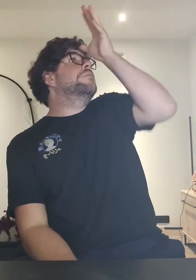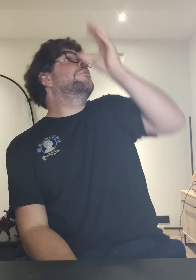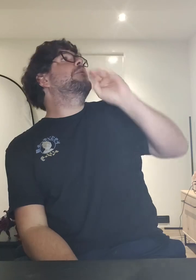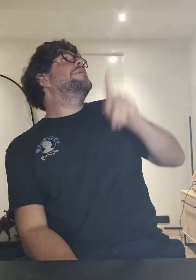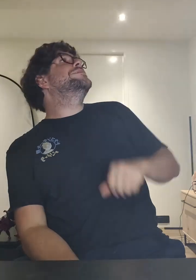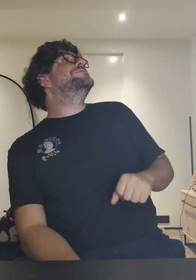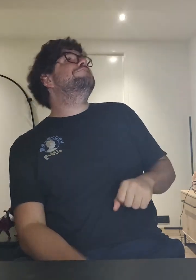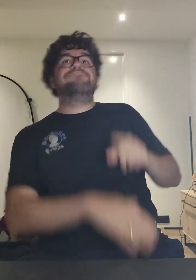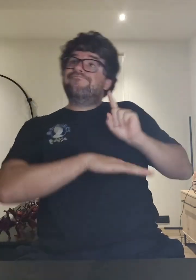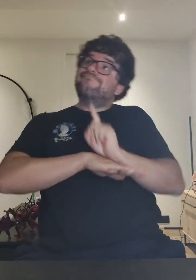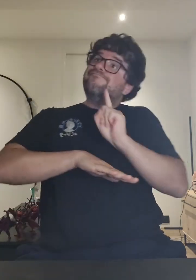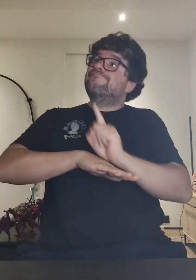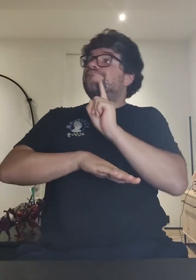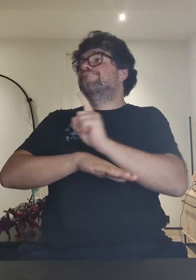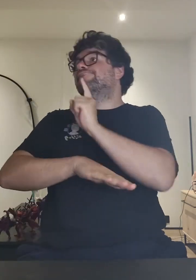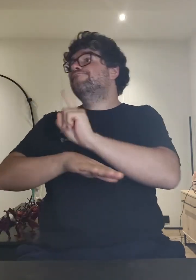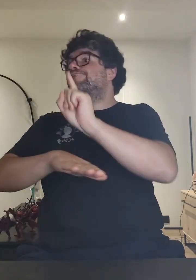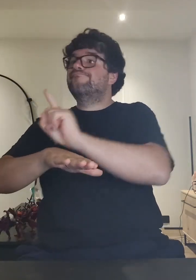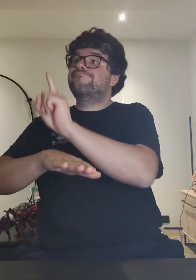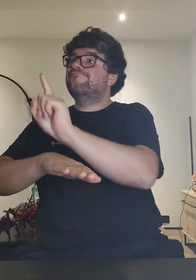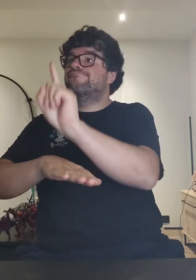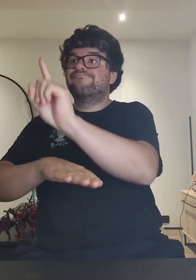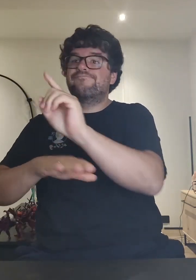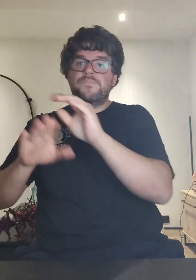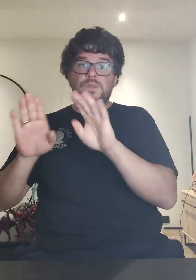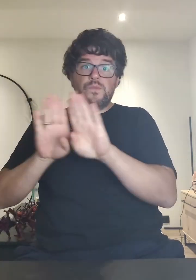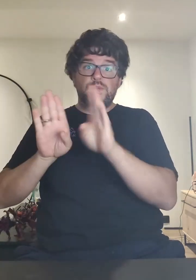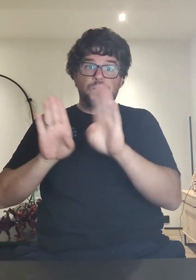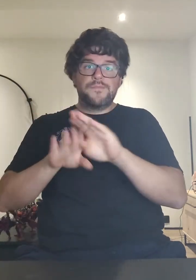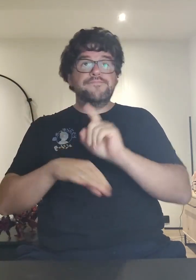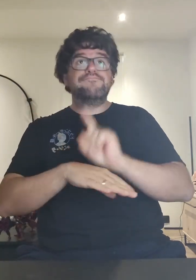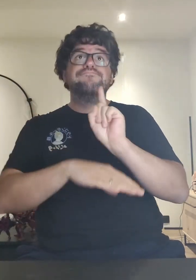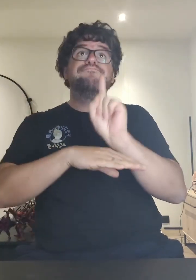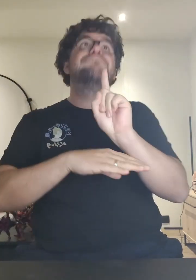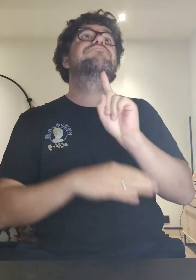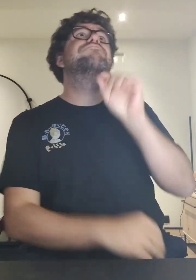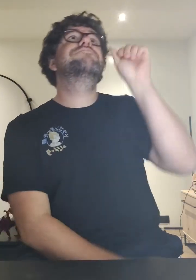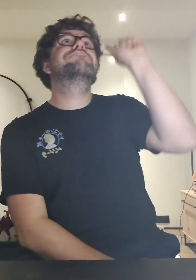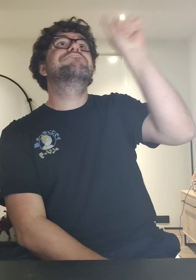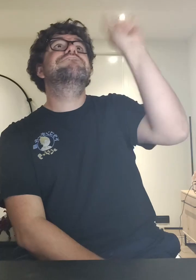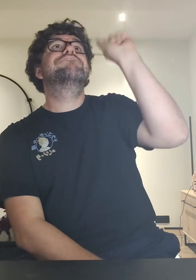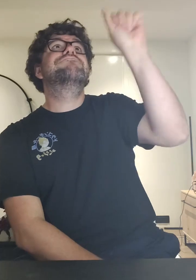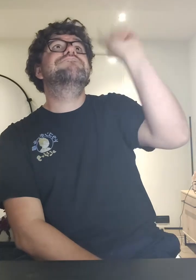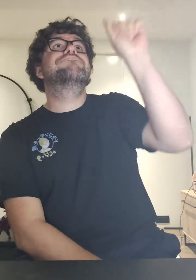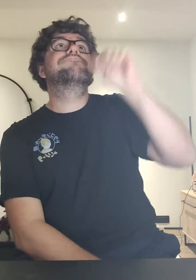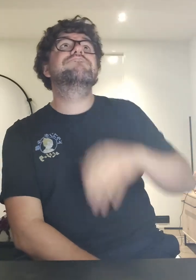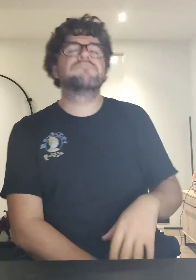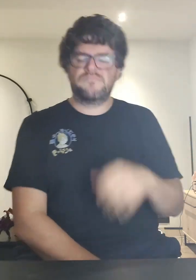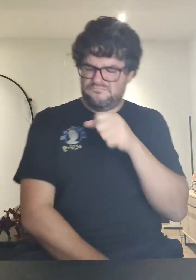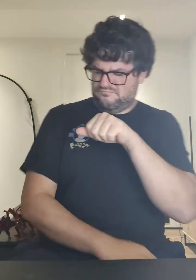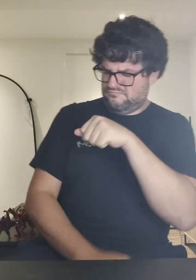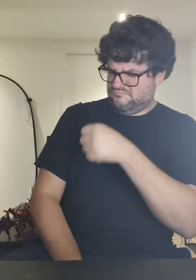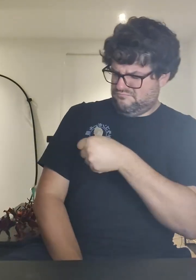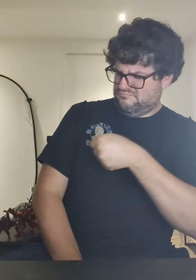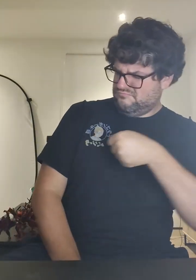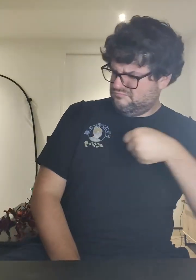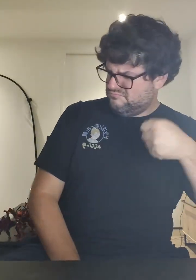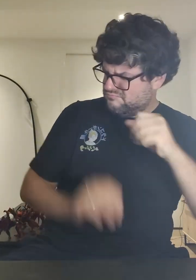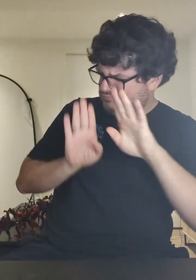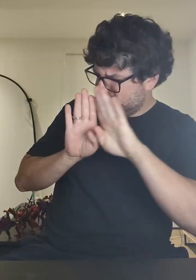mail?" "Yeah, sure, Dad." And then the kid will walk over to the door of the neighbor, the next door neighbor, and the door